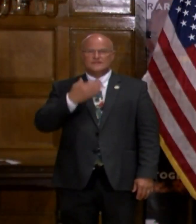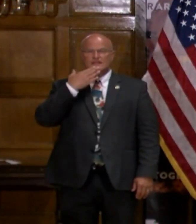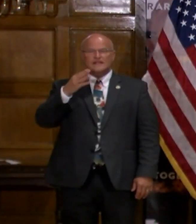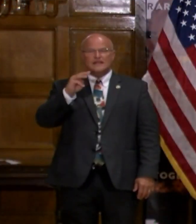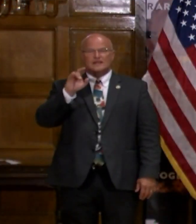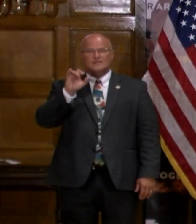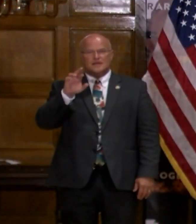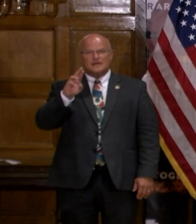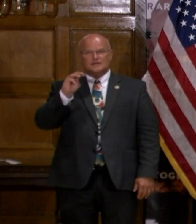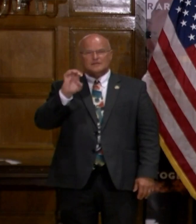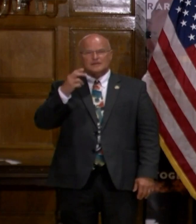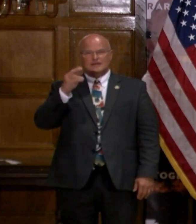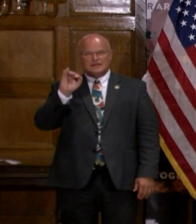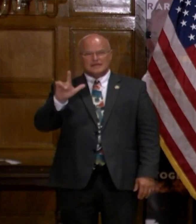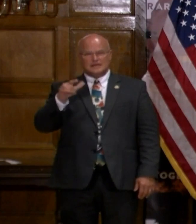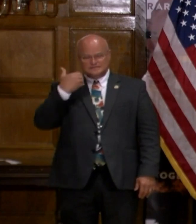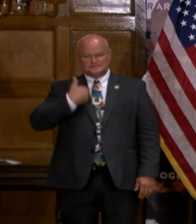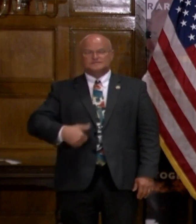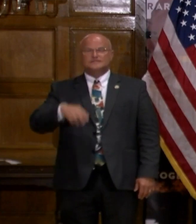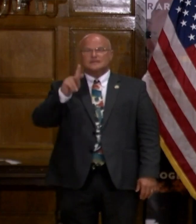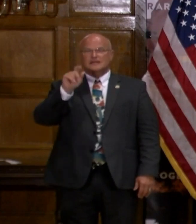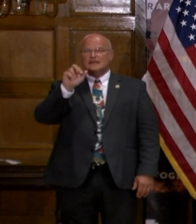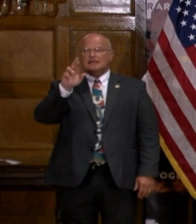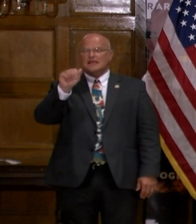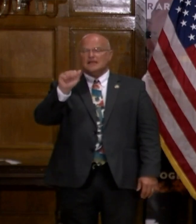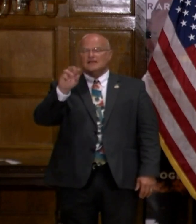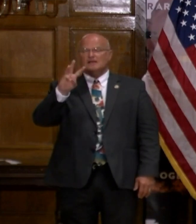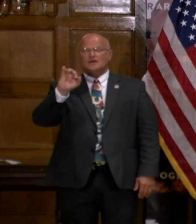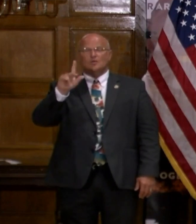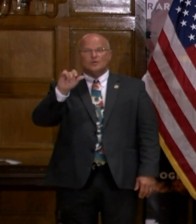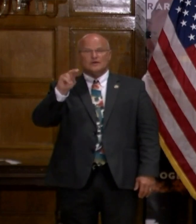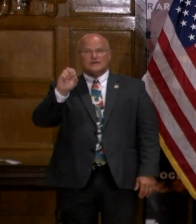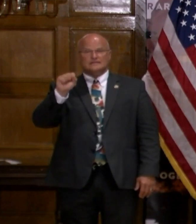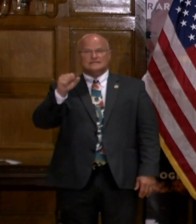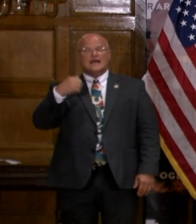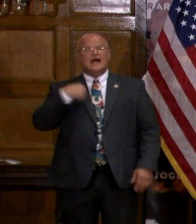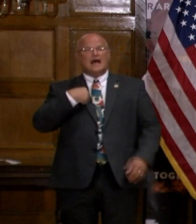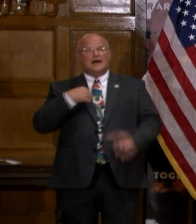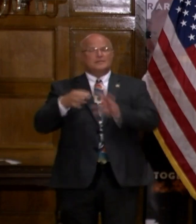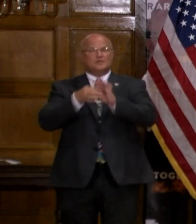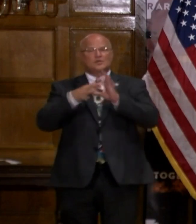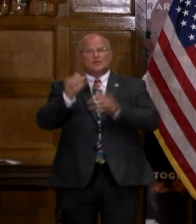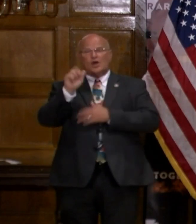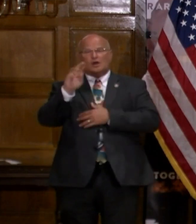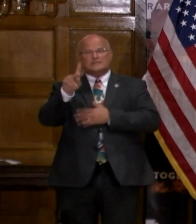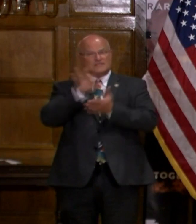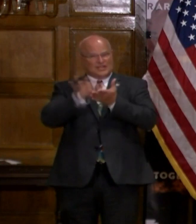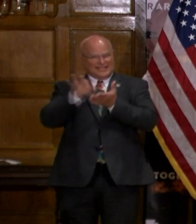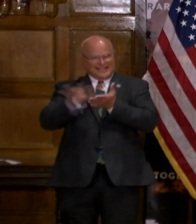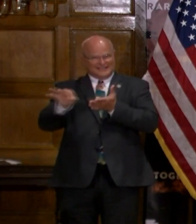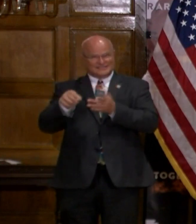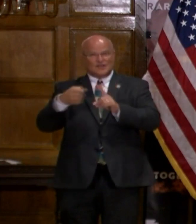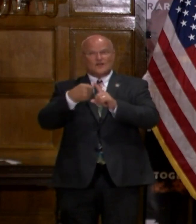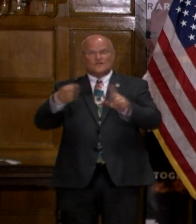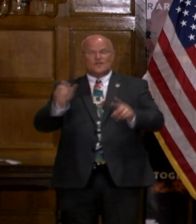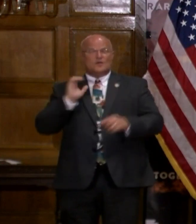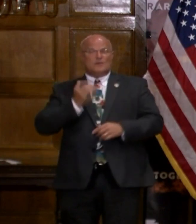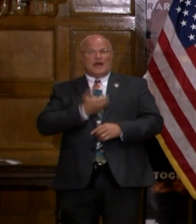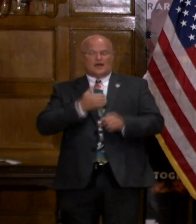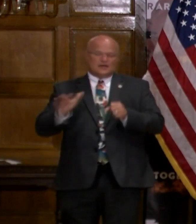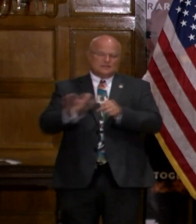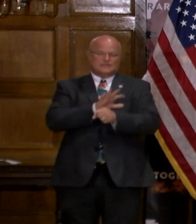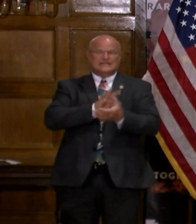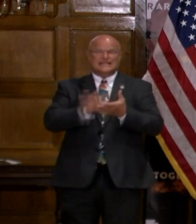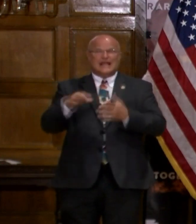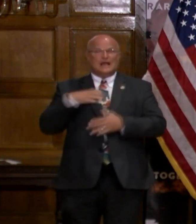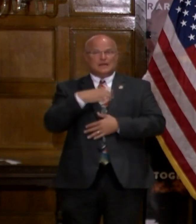Thank you, Mayor McGill. My name is Kara Wilkins, and I'm the coordinator with Arkansas Counts. On behalf of the Arkansas Counts Complete Count